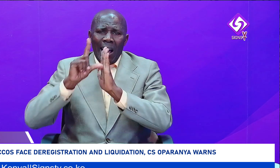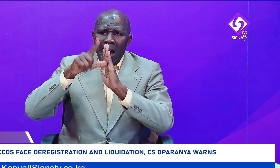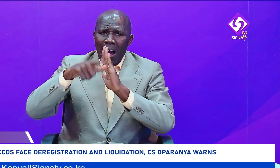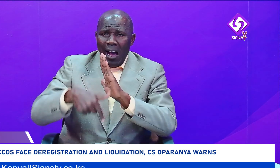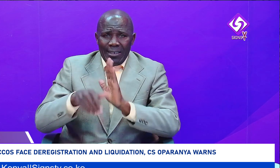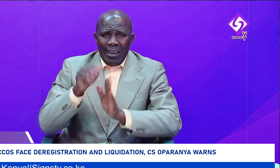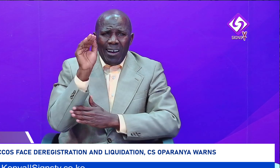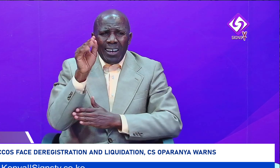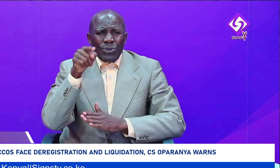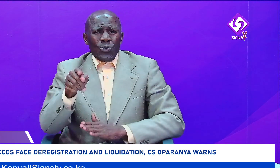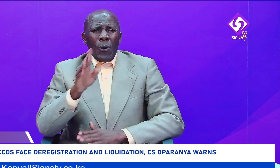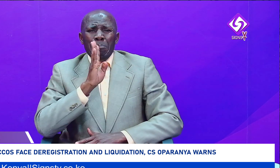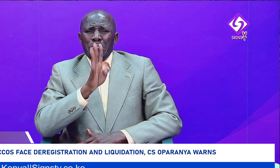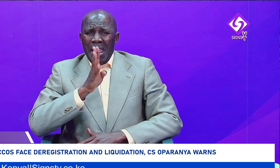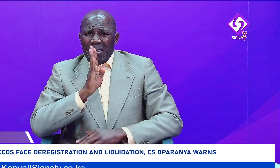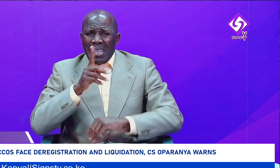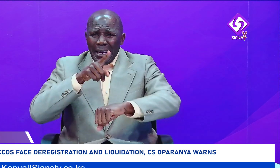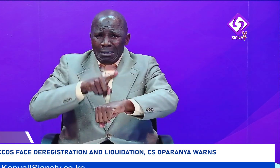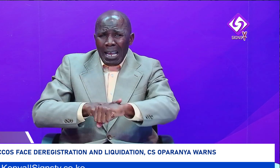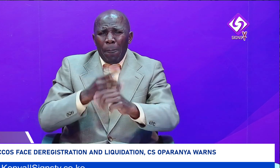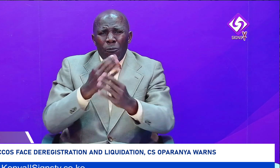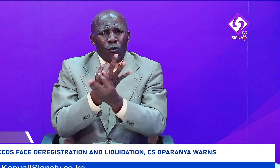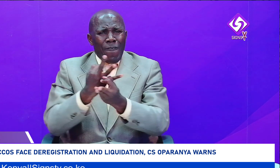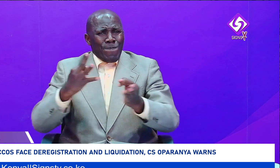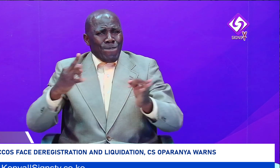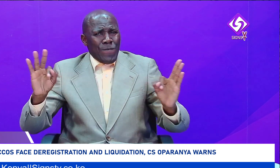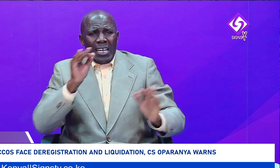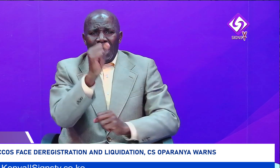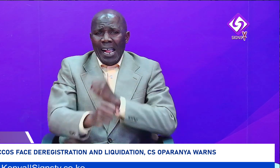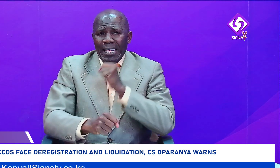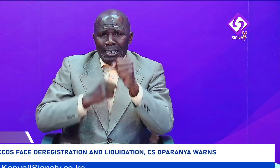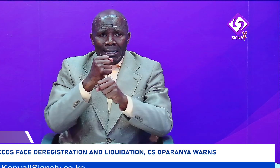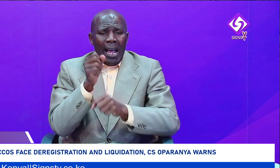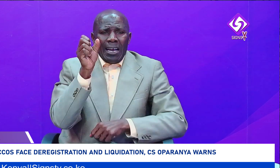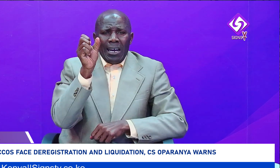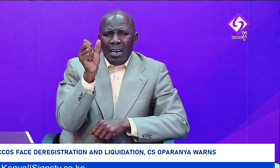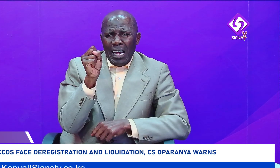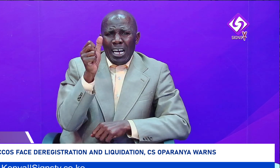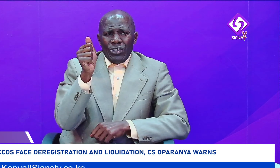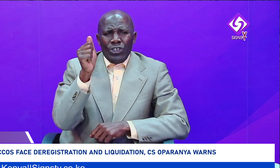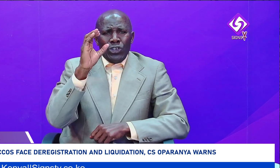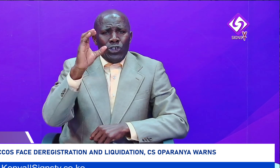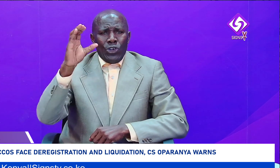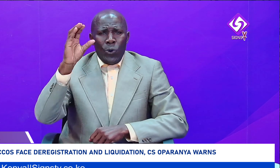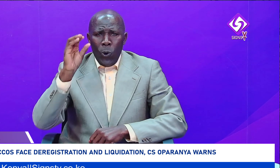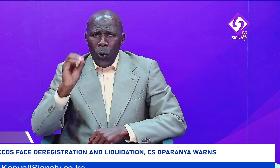that inactive entities will be deregistered and later liquidated.